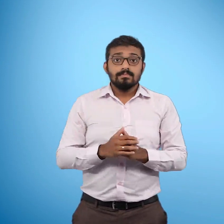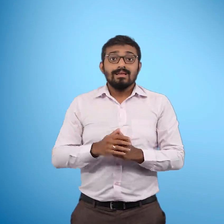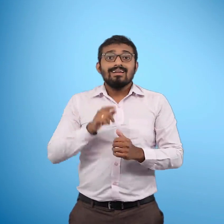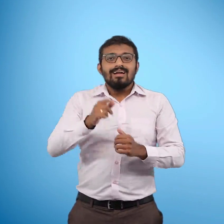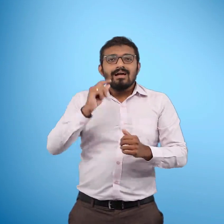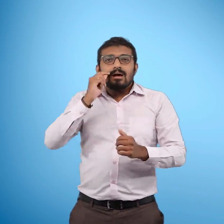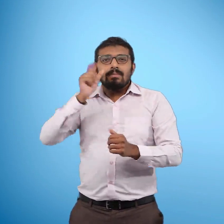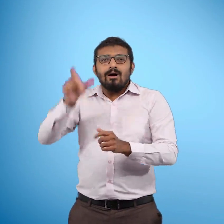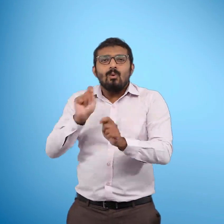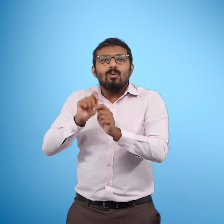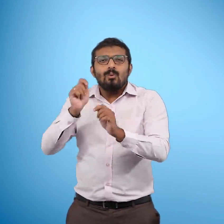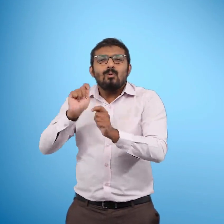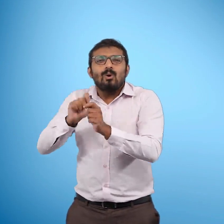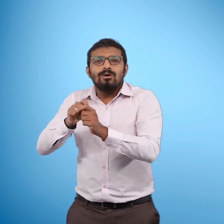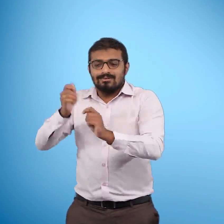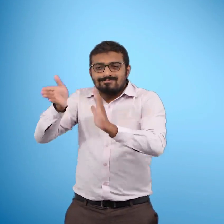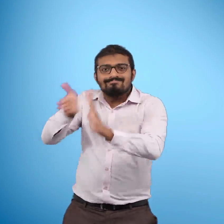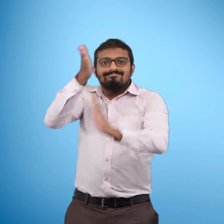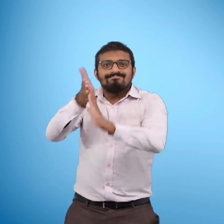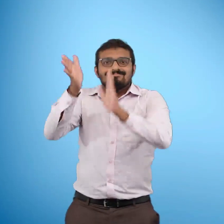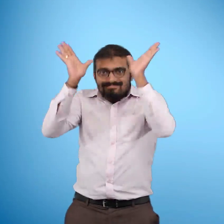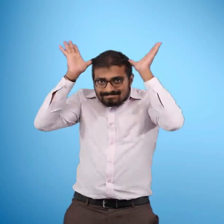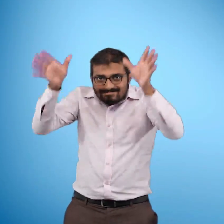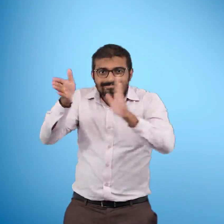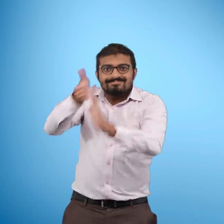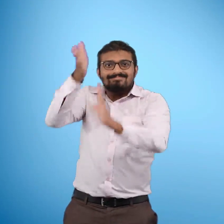The mason tiled the first row with 2 feet tiles.